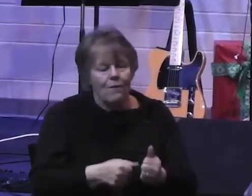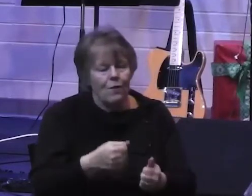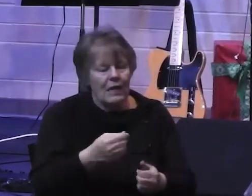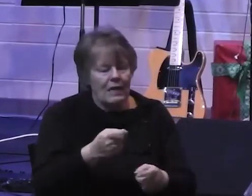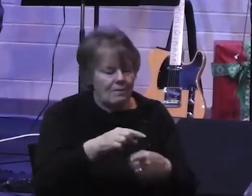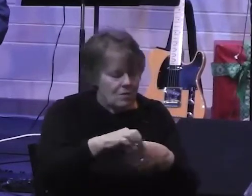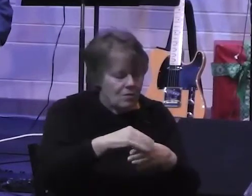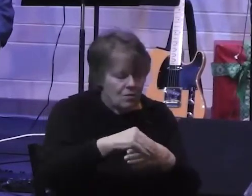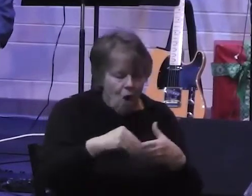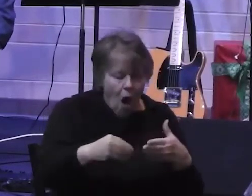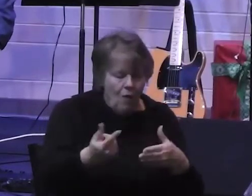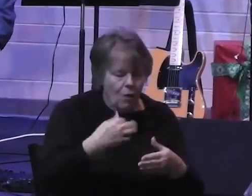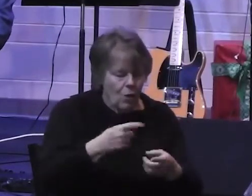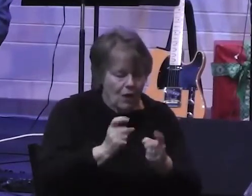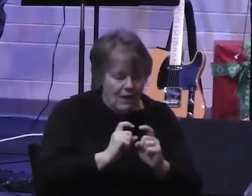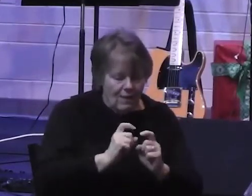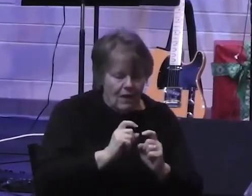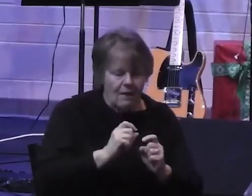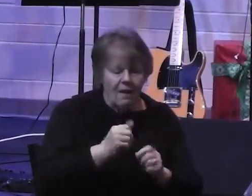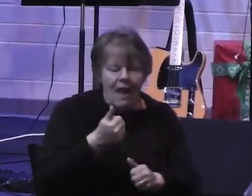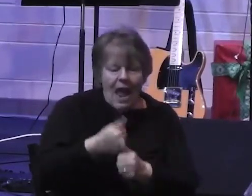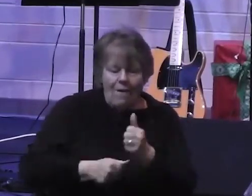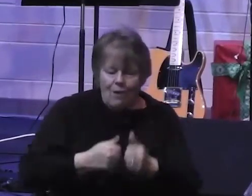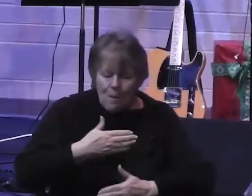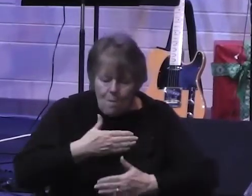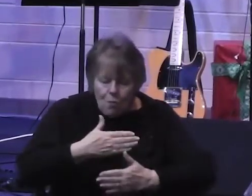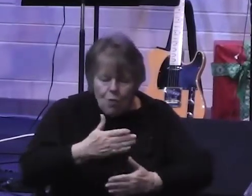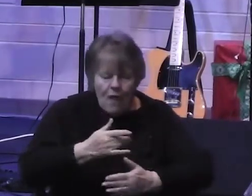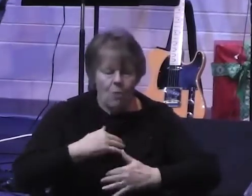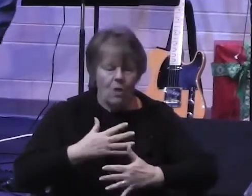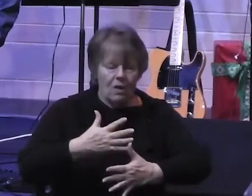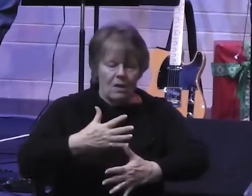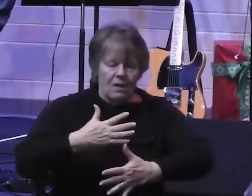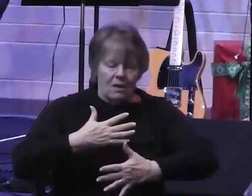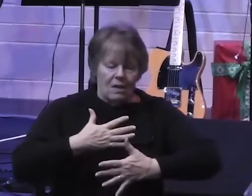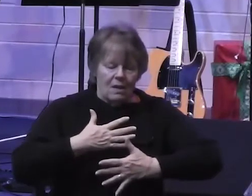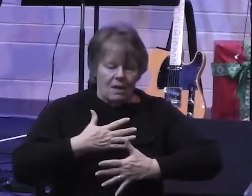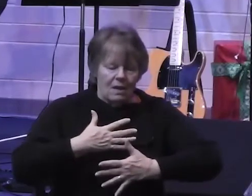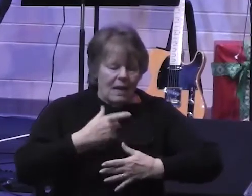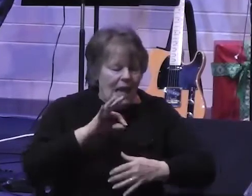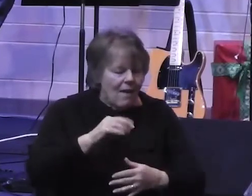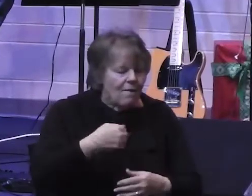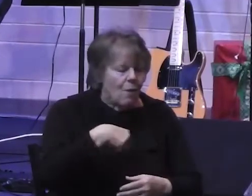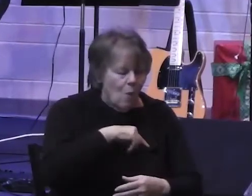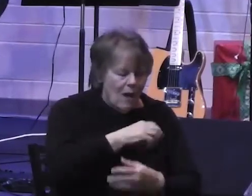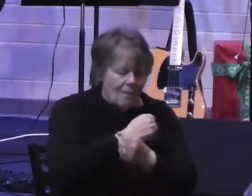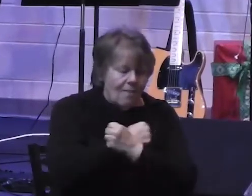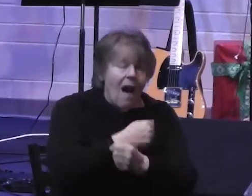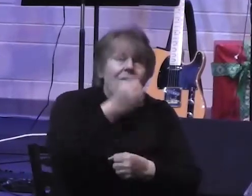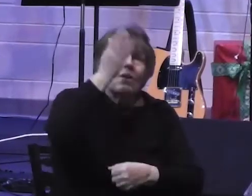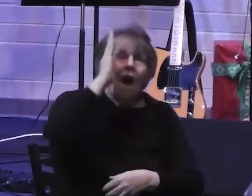every breath we take. We love God with everything. And from that,